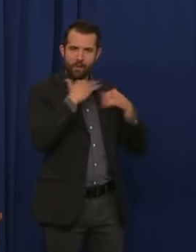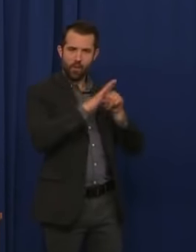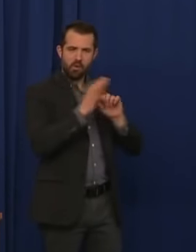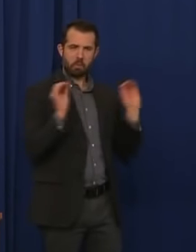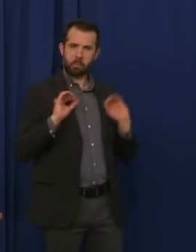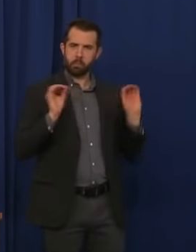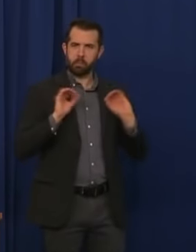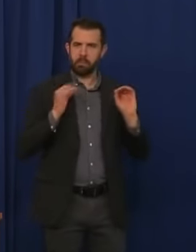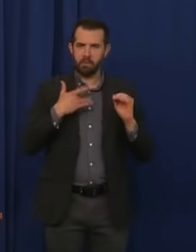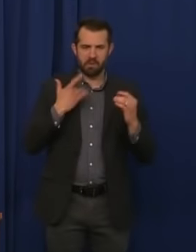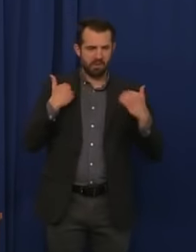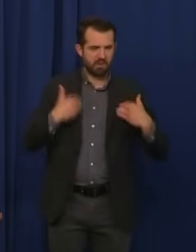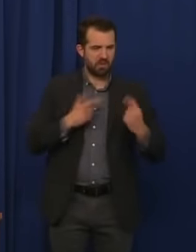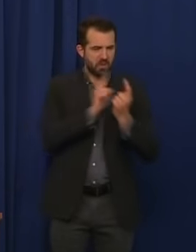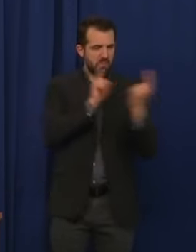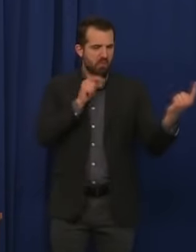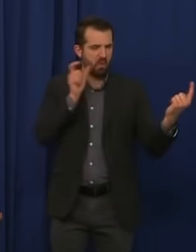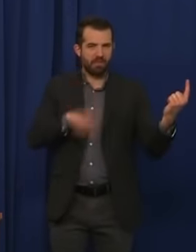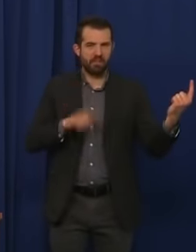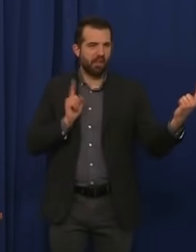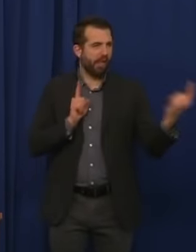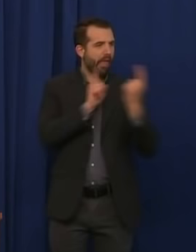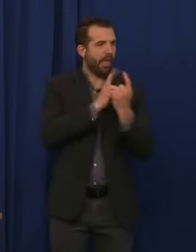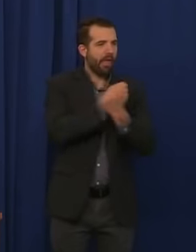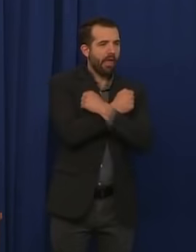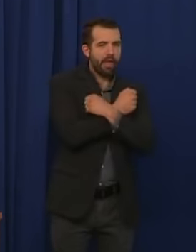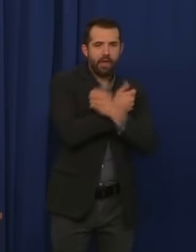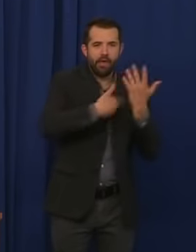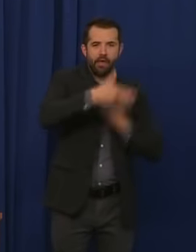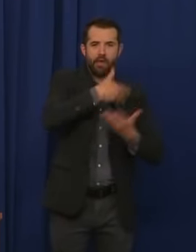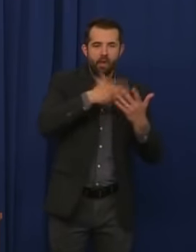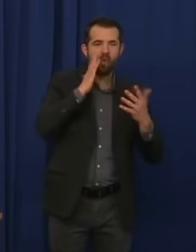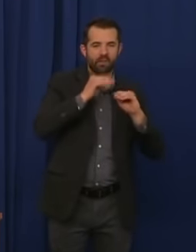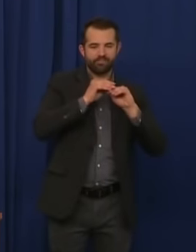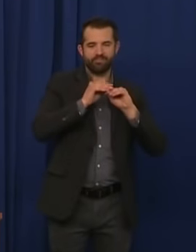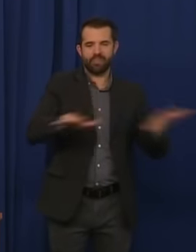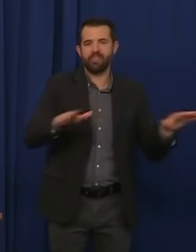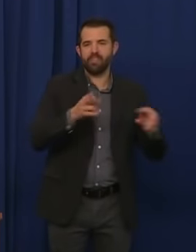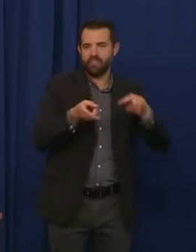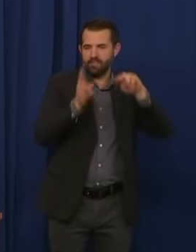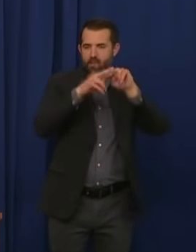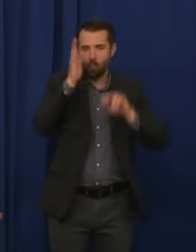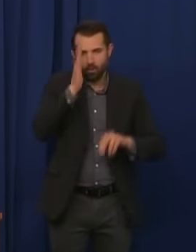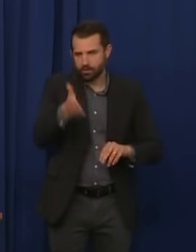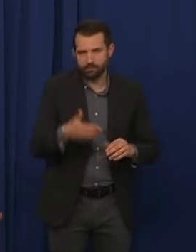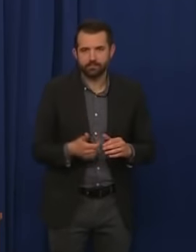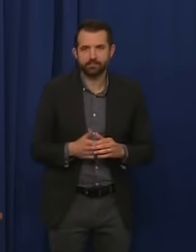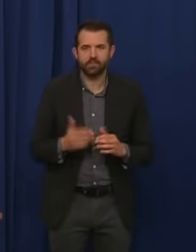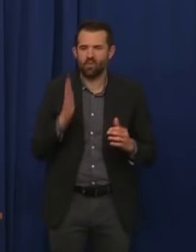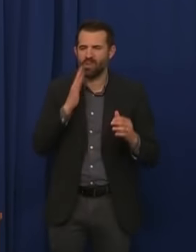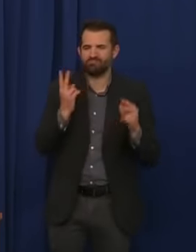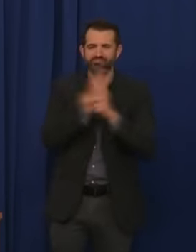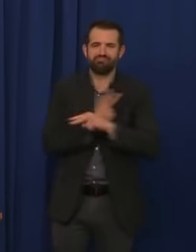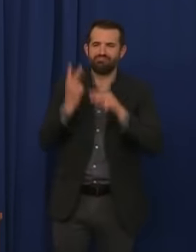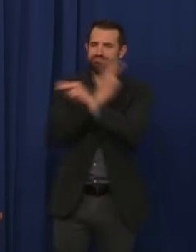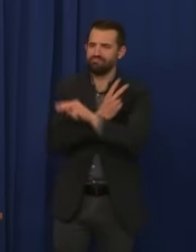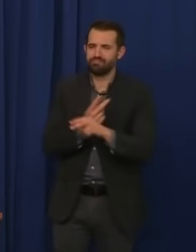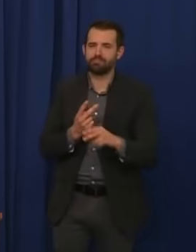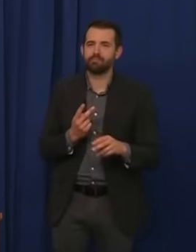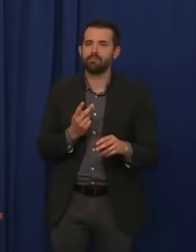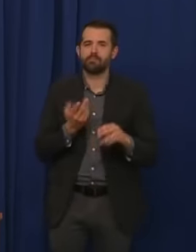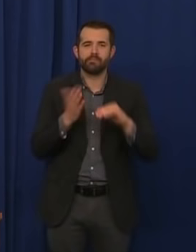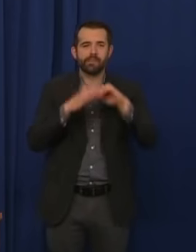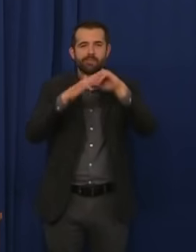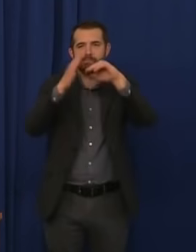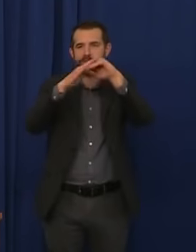community transmission is occurring is not the case, and that false sense of security could actually lead to more cases and this